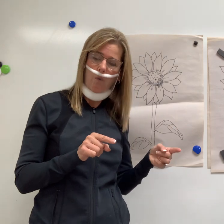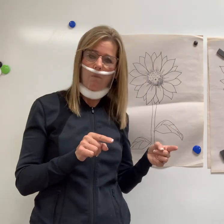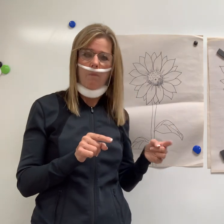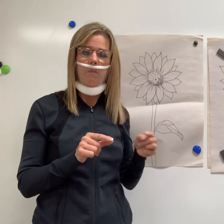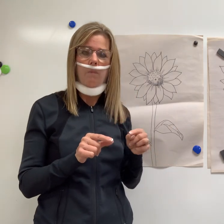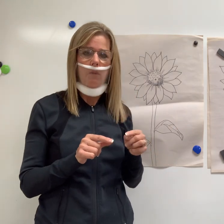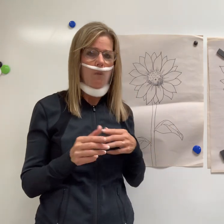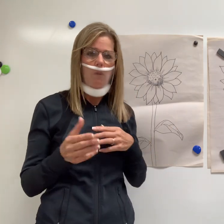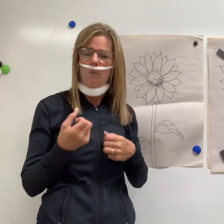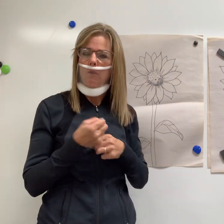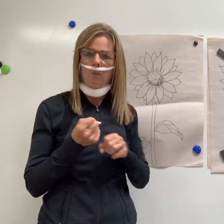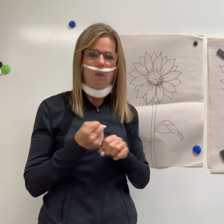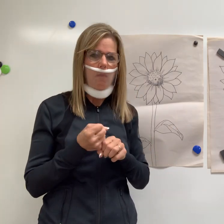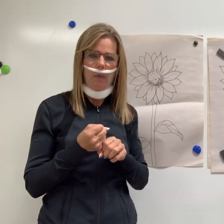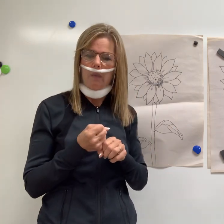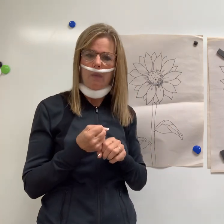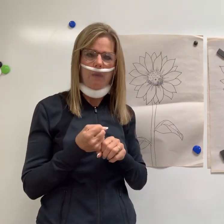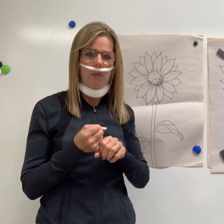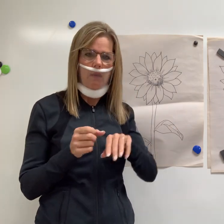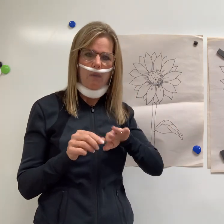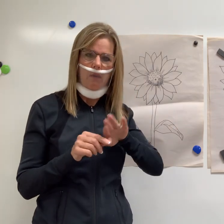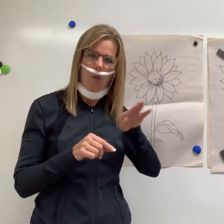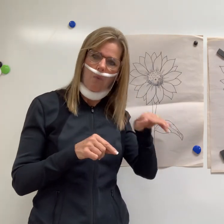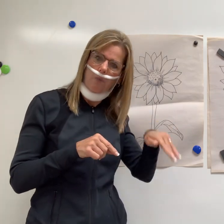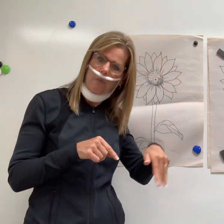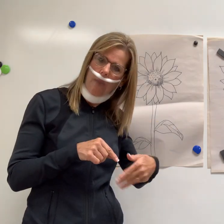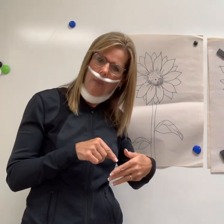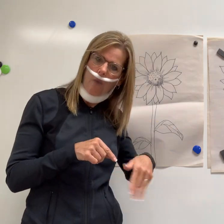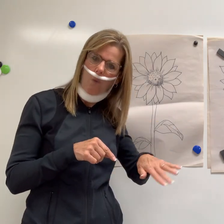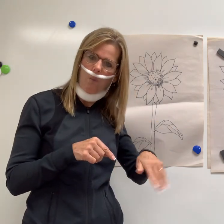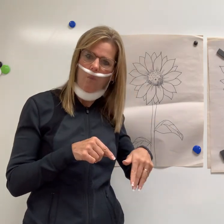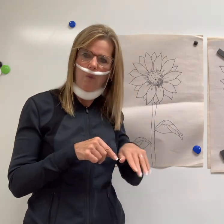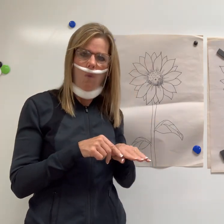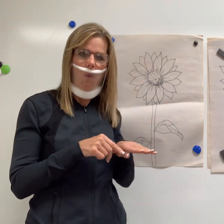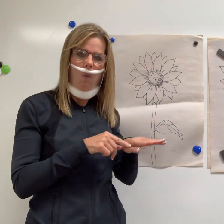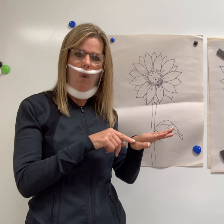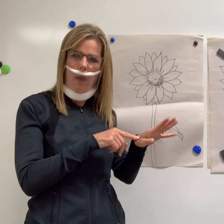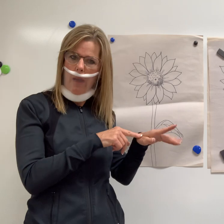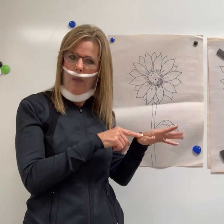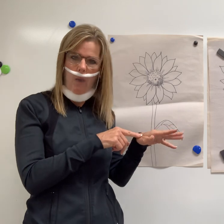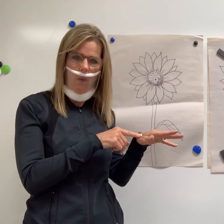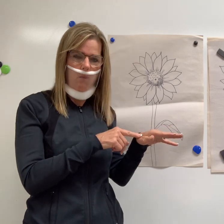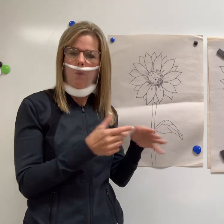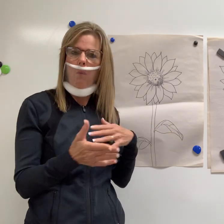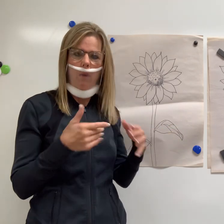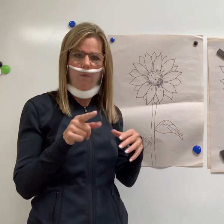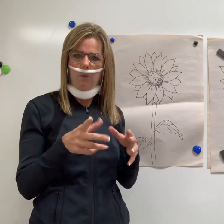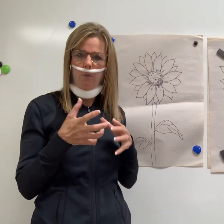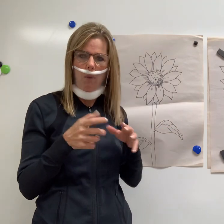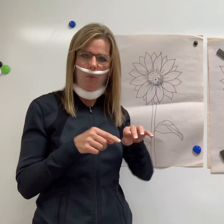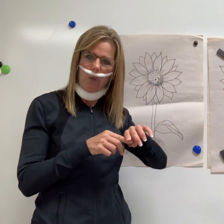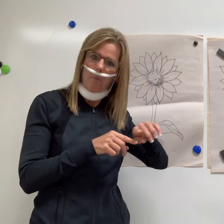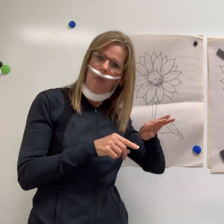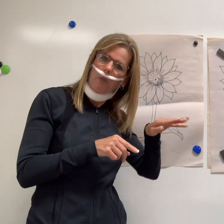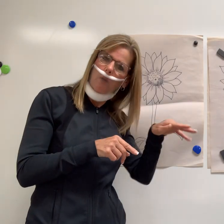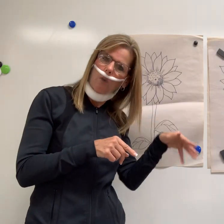down, you can make it curve over, you can make it stick up, however you want. Whatever you want your leaf to do, we're just gonna make it